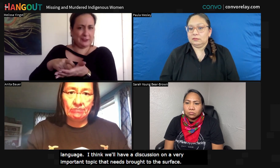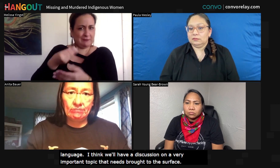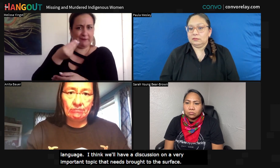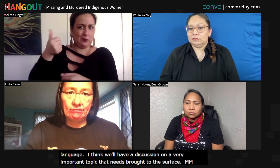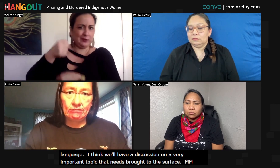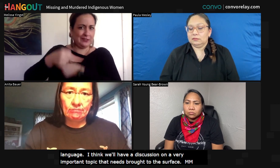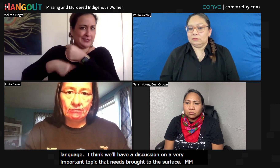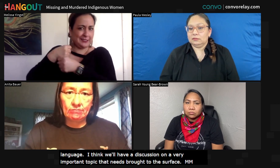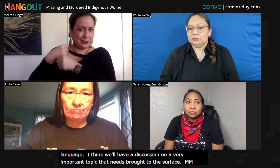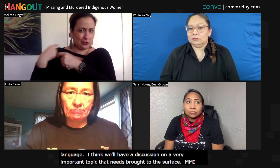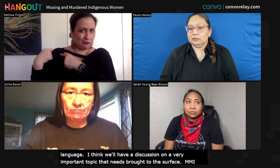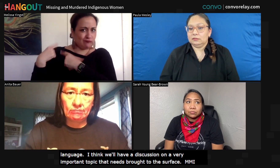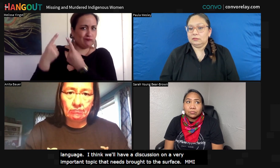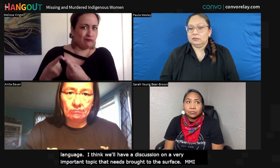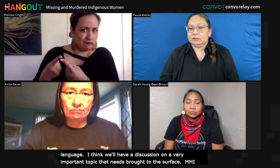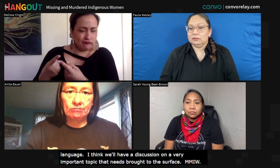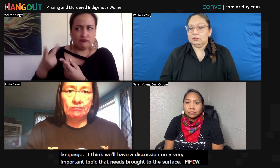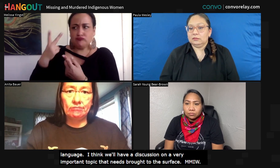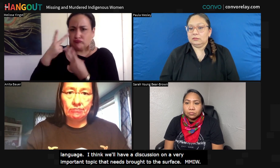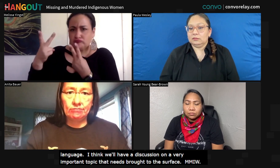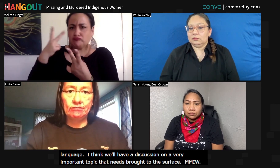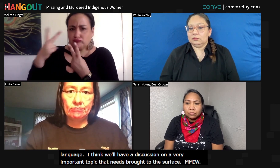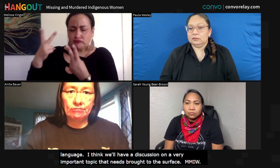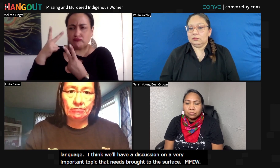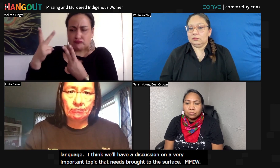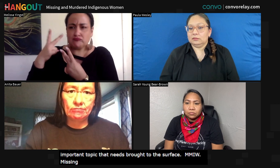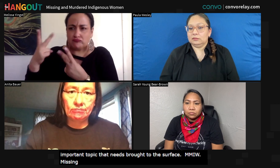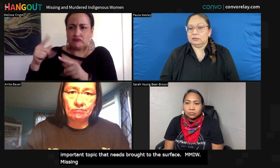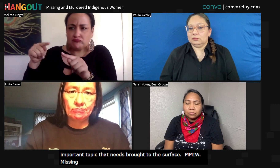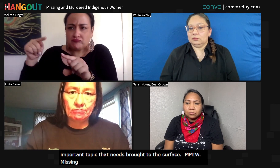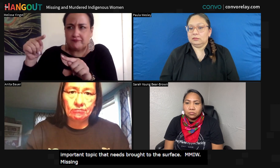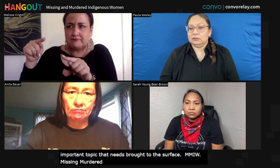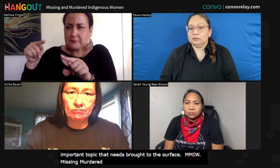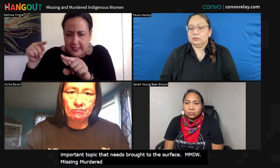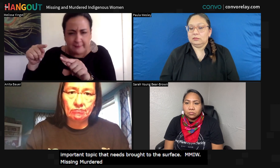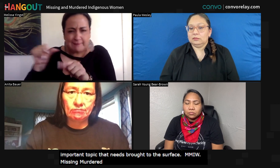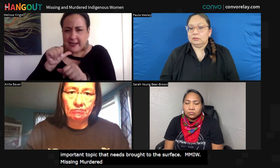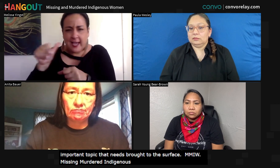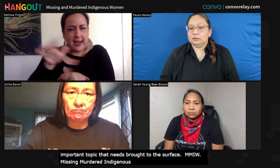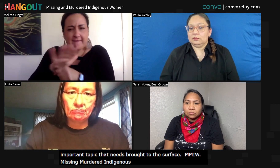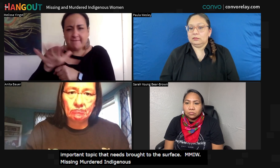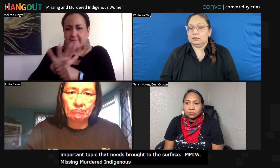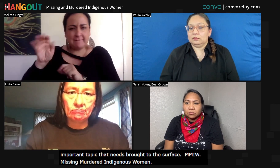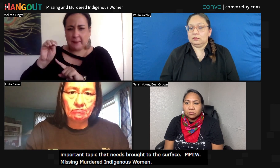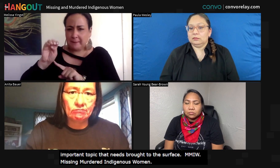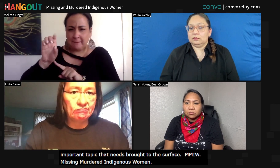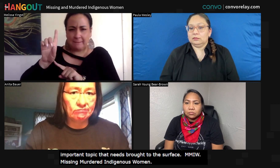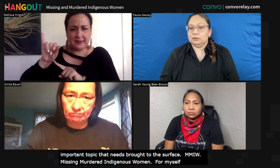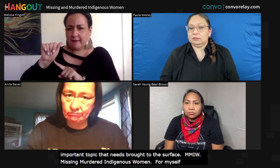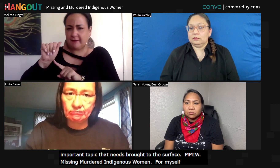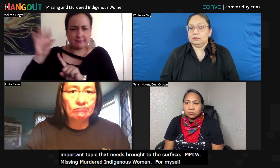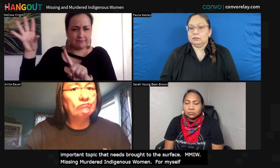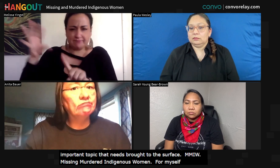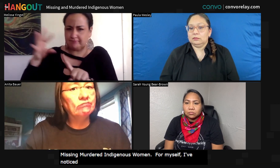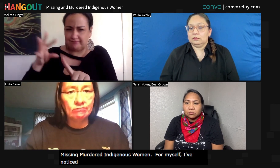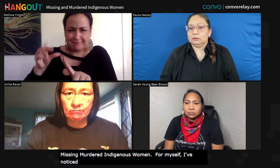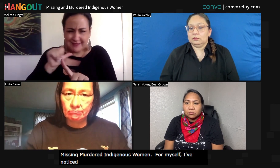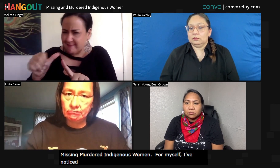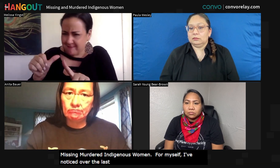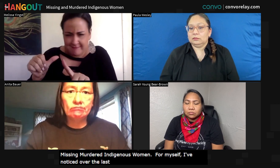And for myself, I've noticed over the last few years, started to see that there's not enough